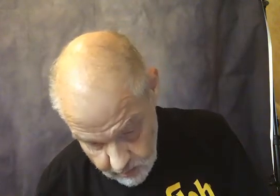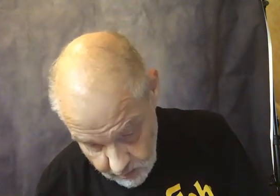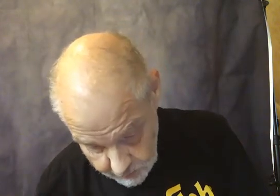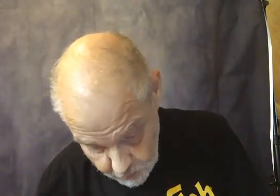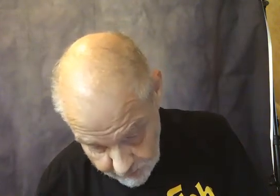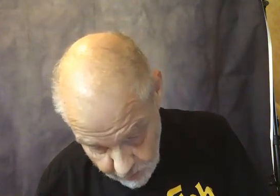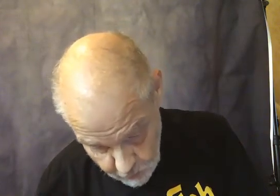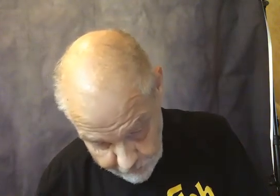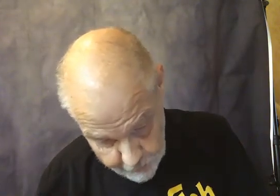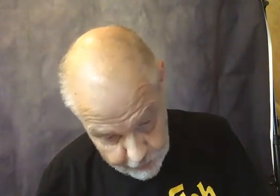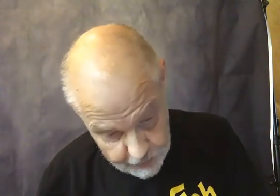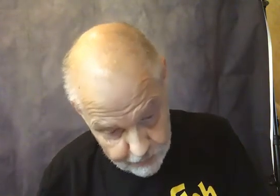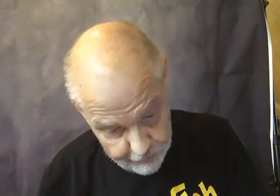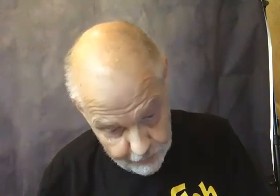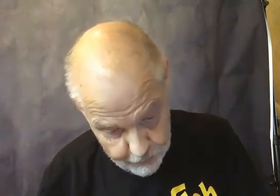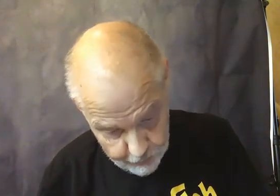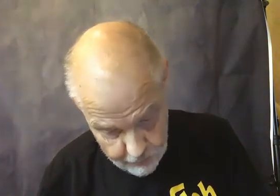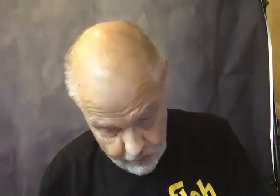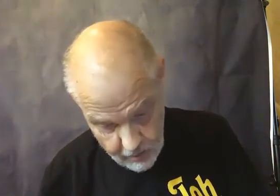Yeah, I don't have any homework for you. Just review